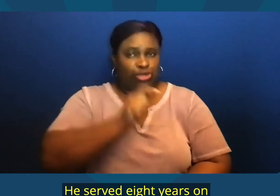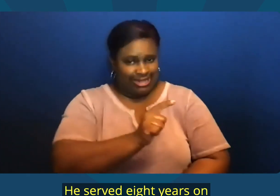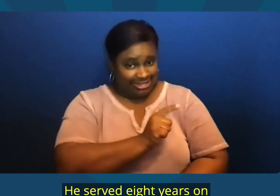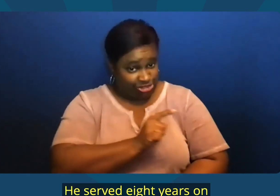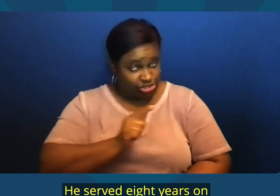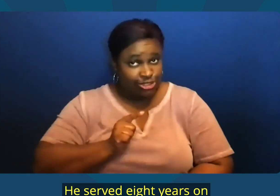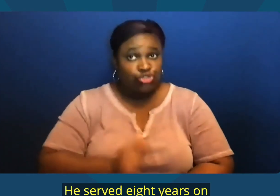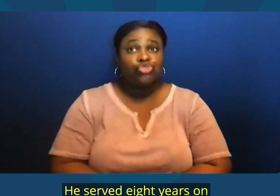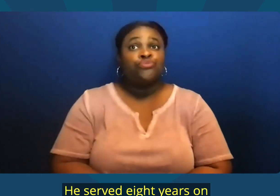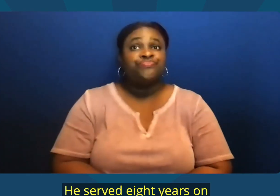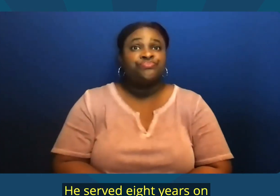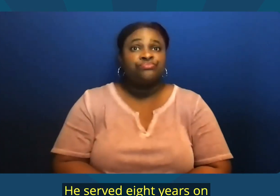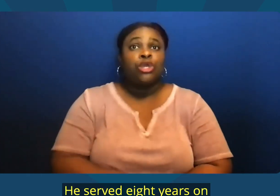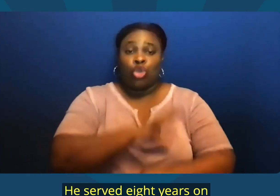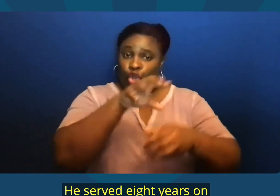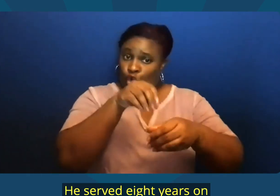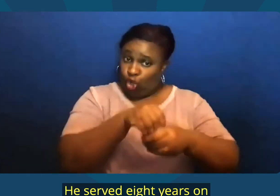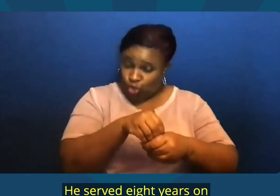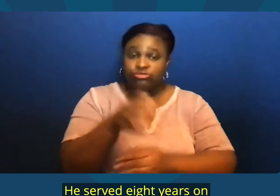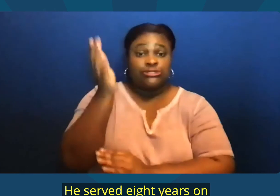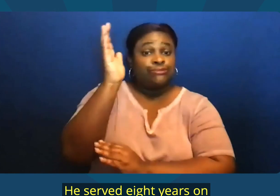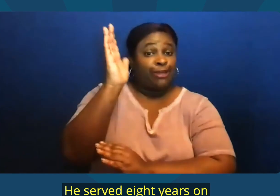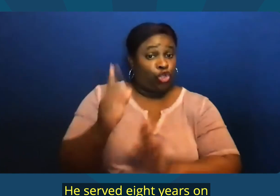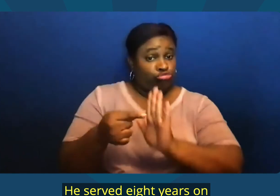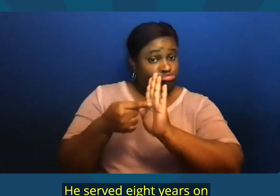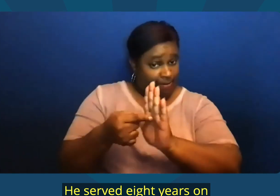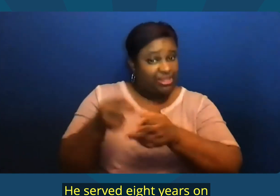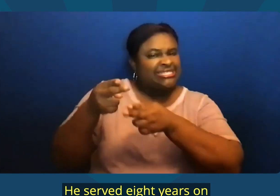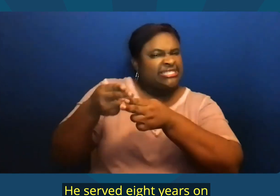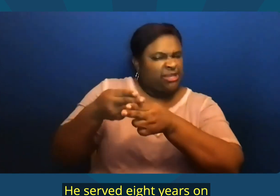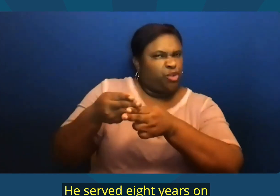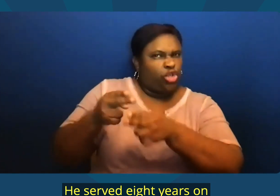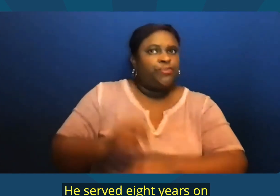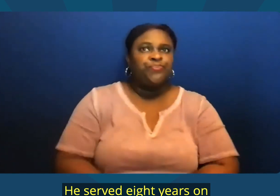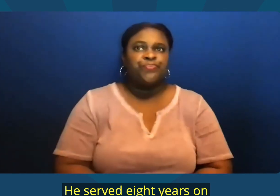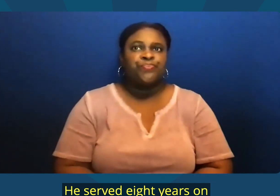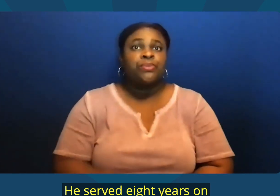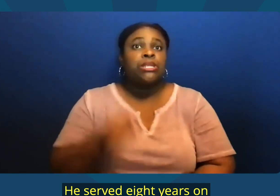He served 8 years on Chandler's City Council,